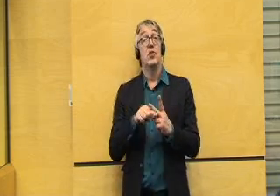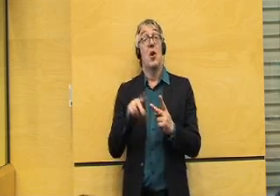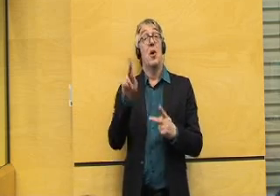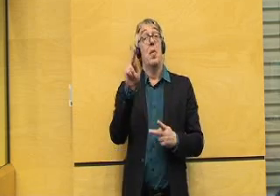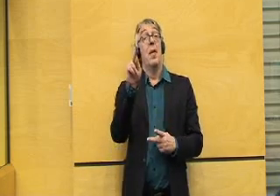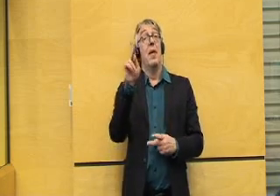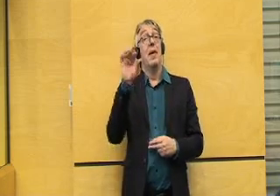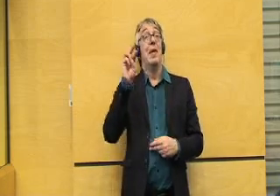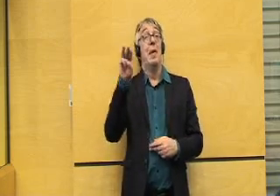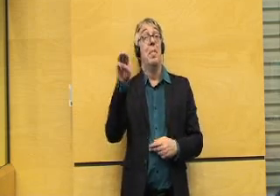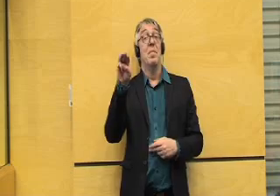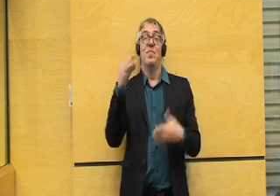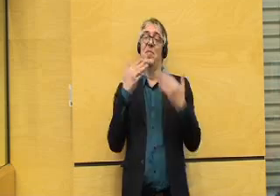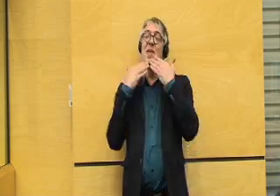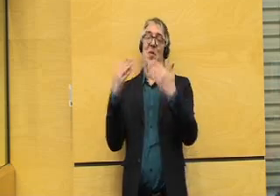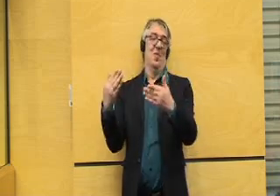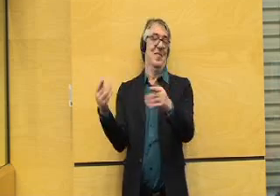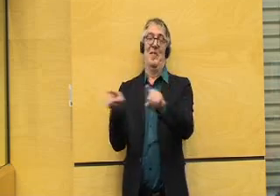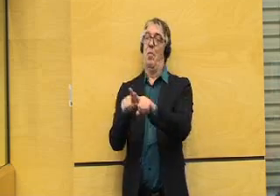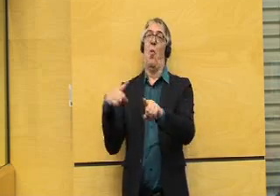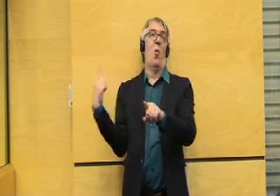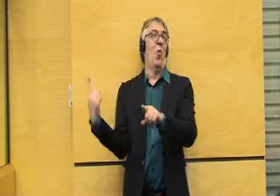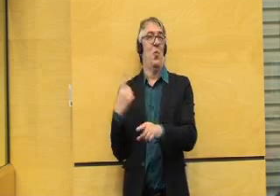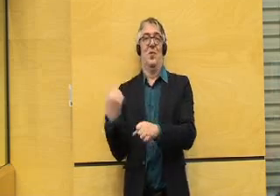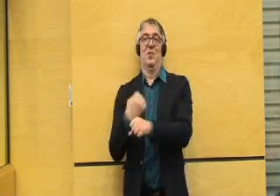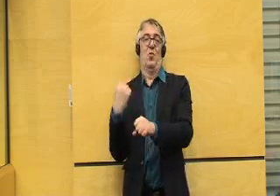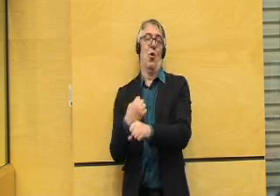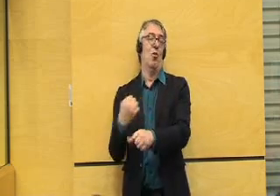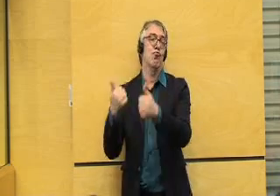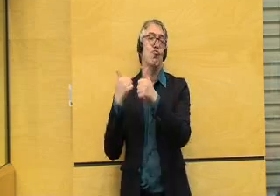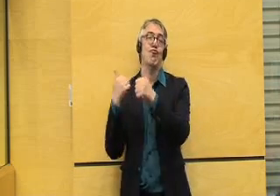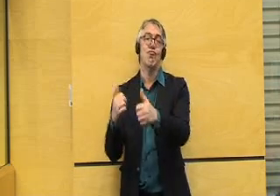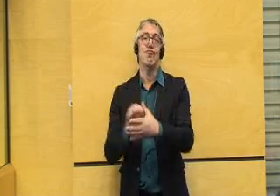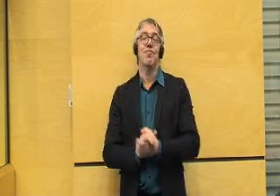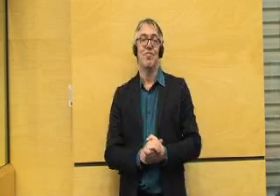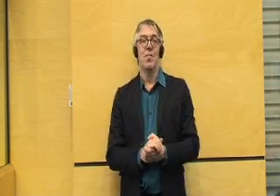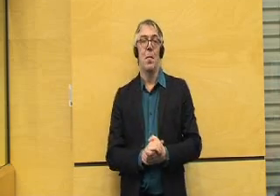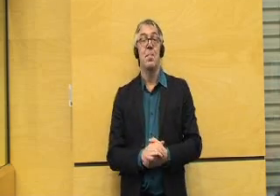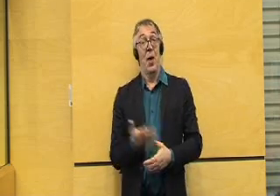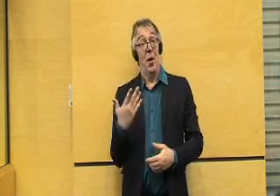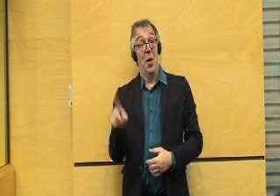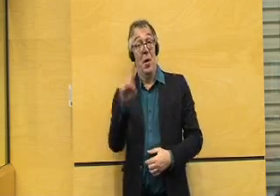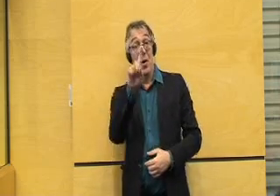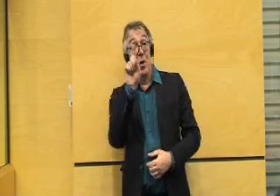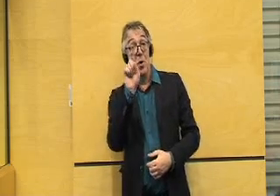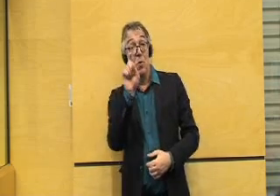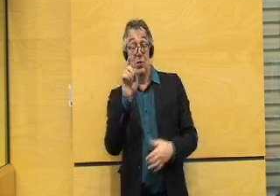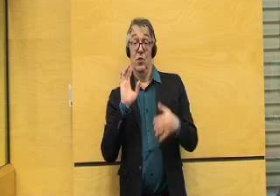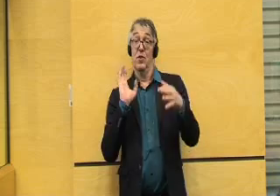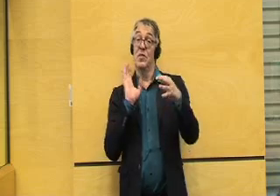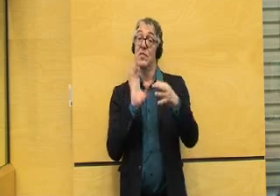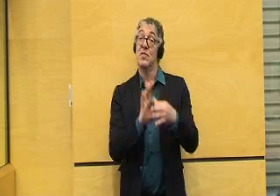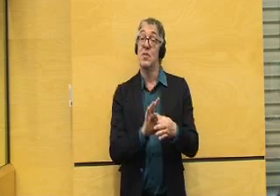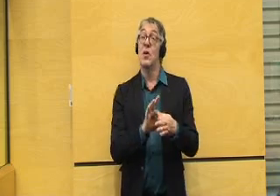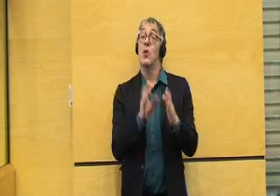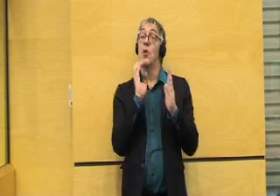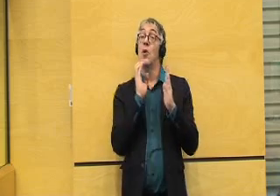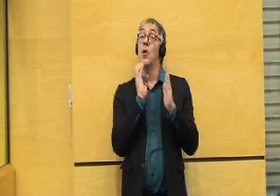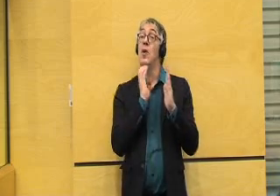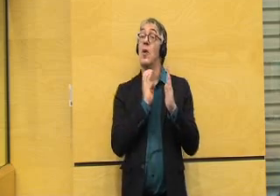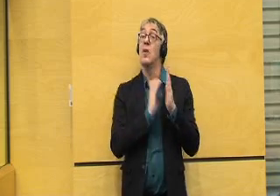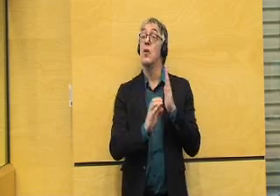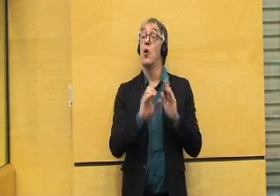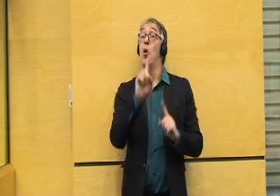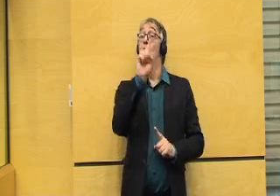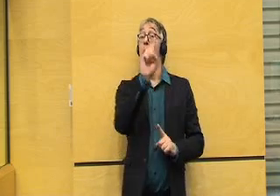as usual. My first question will be related to articles covering